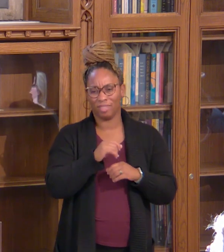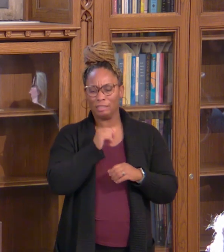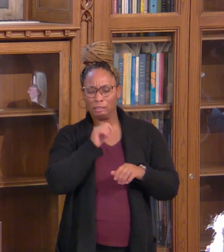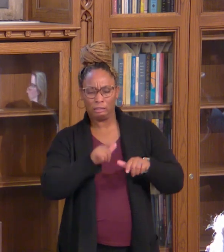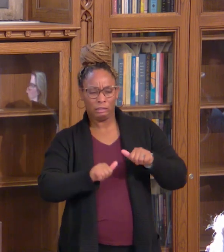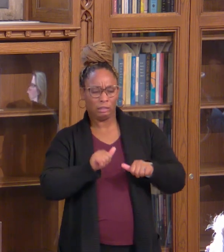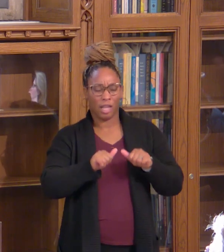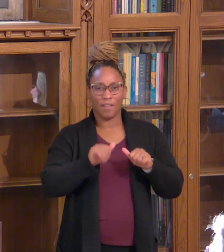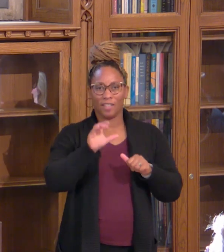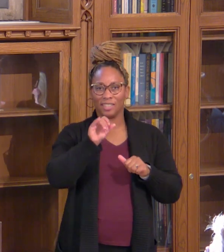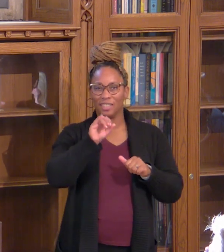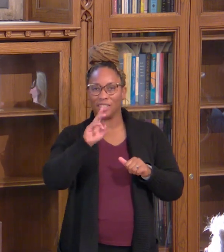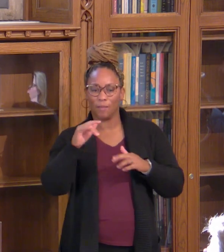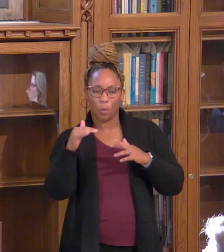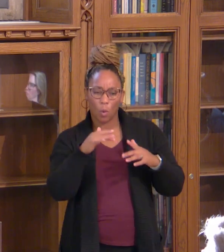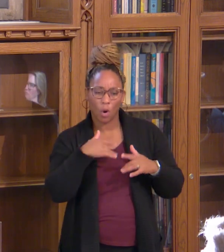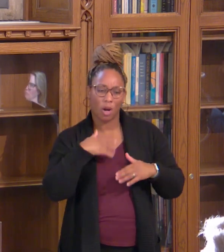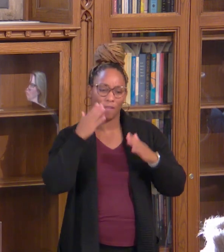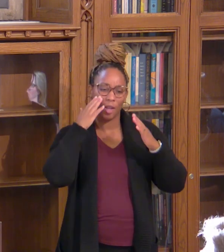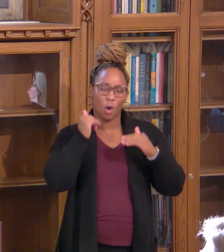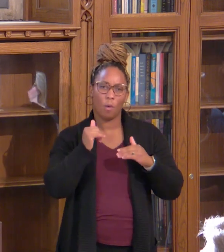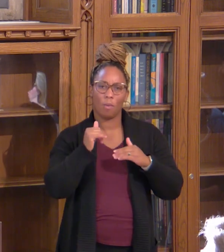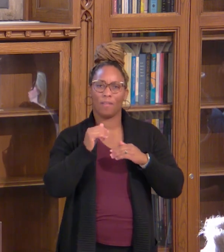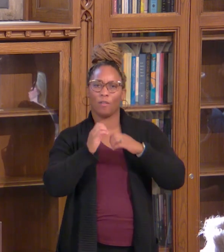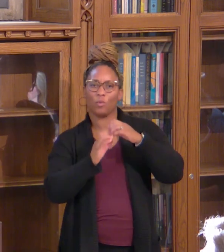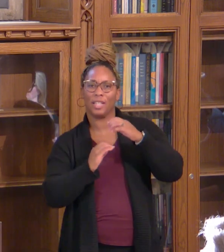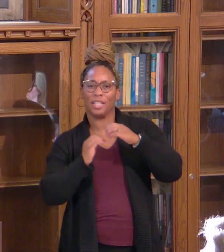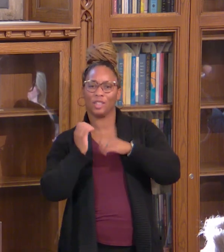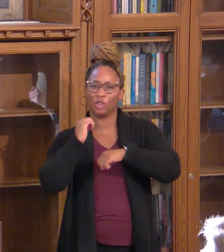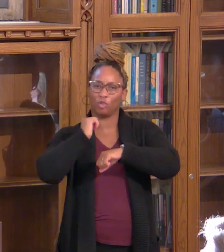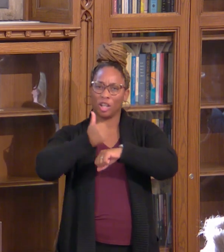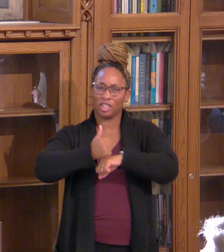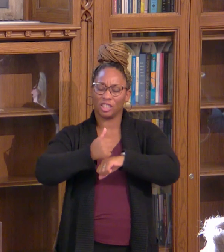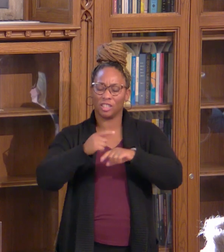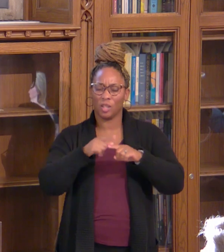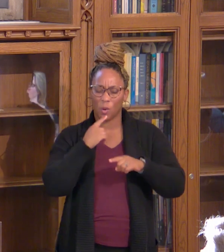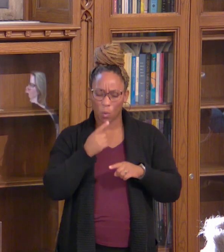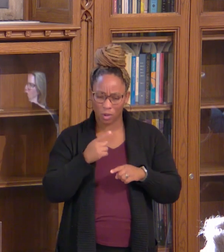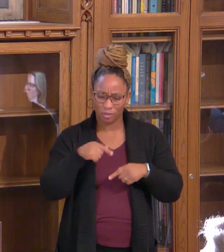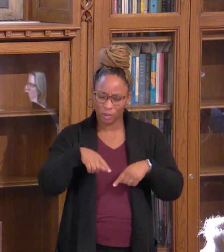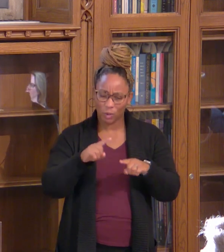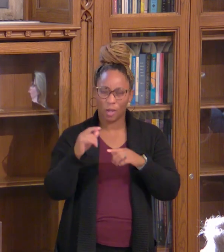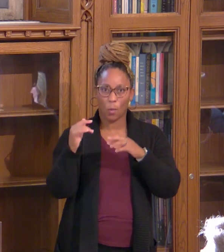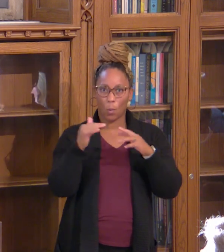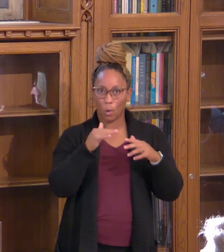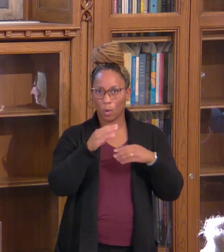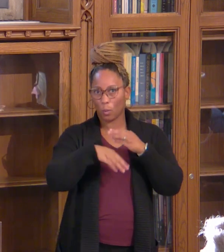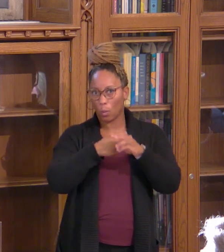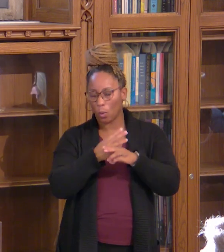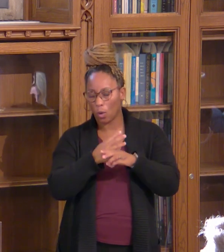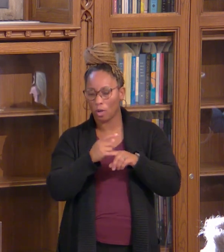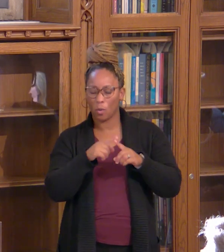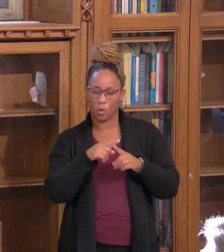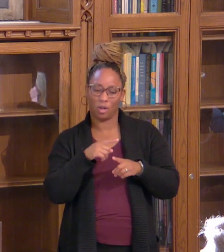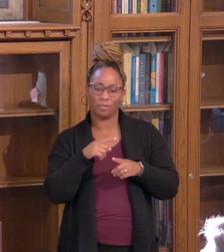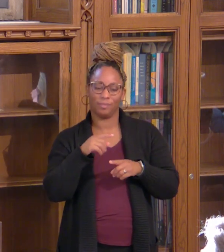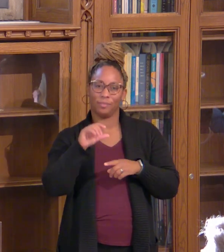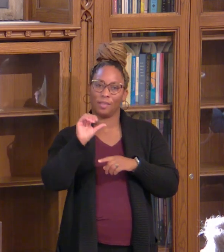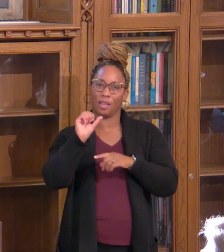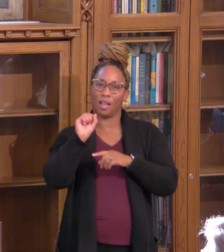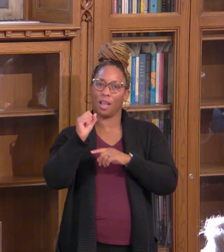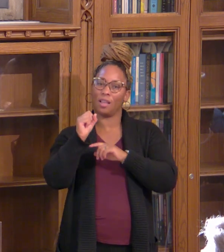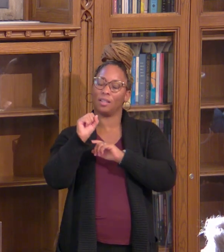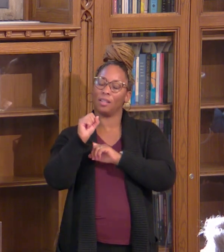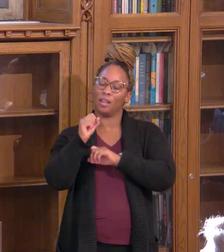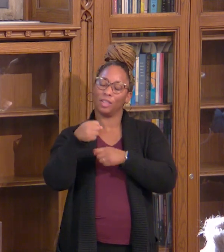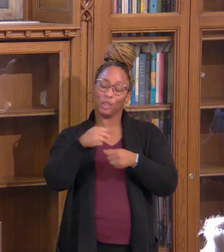War the hope of reconstruction The Trenches of world war the streets of Harlem and the